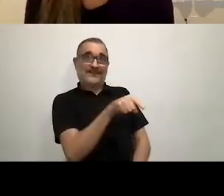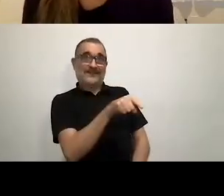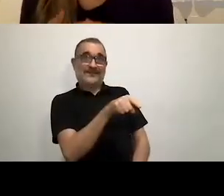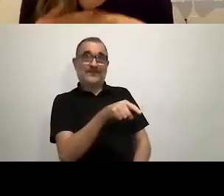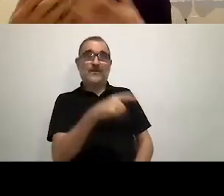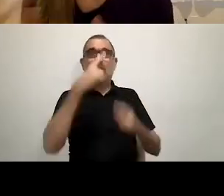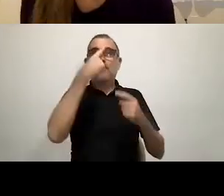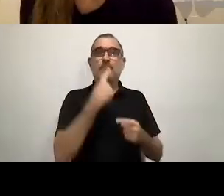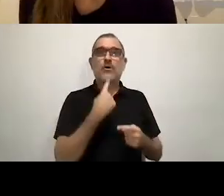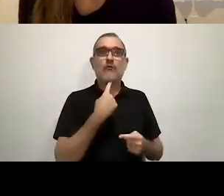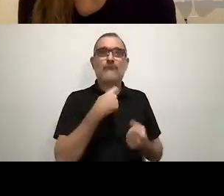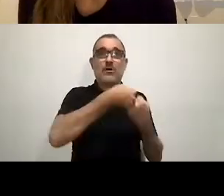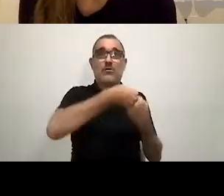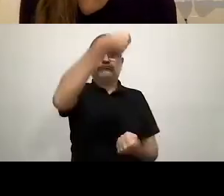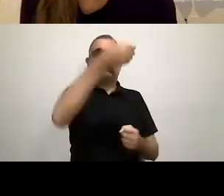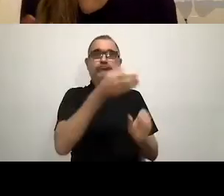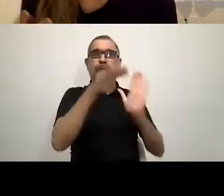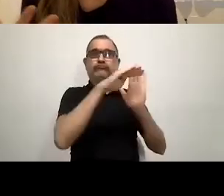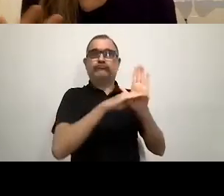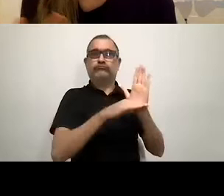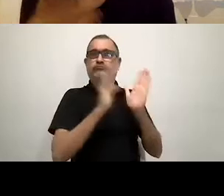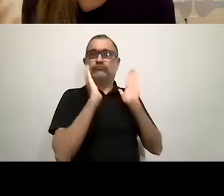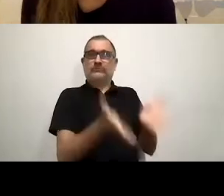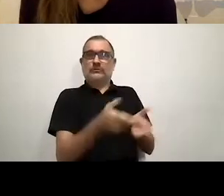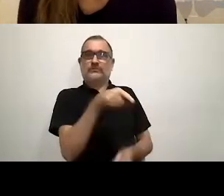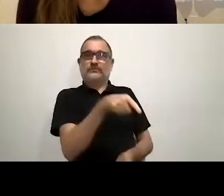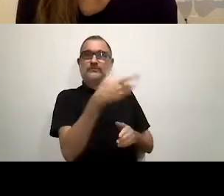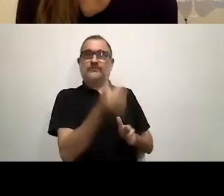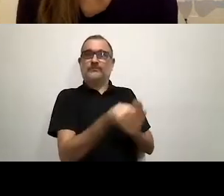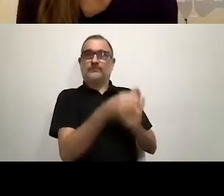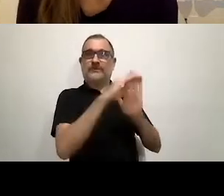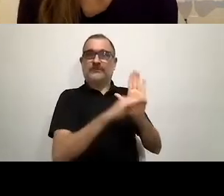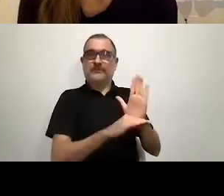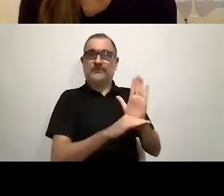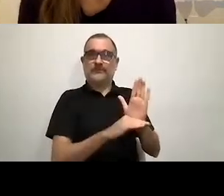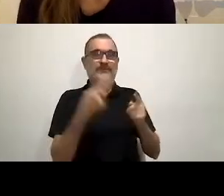track to become accredited, and to work towards that goal.